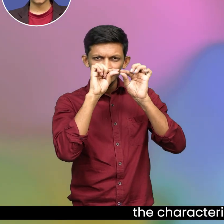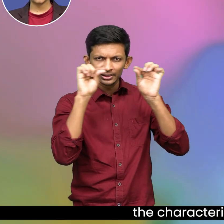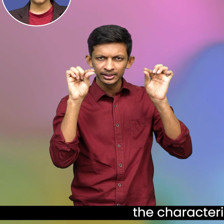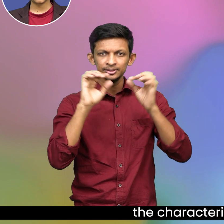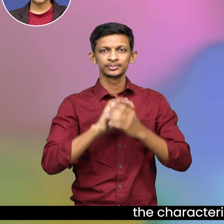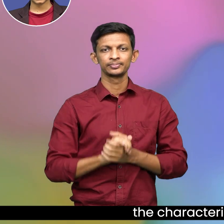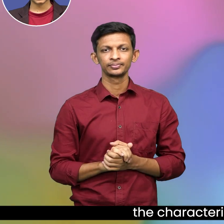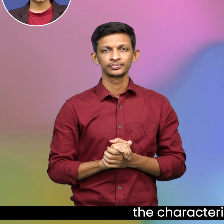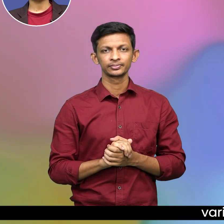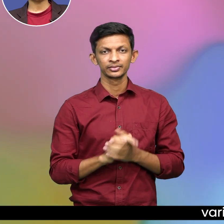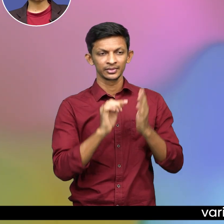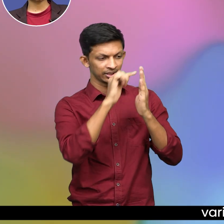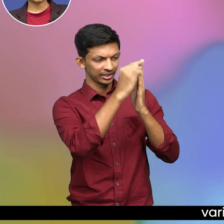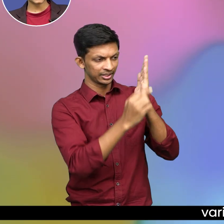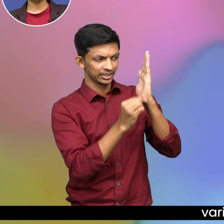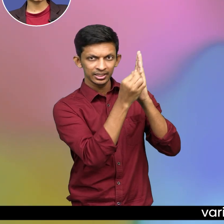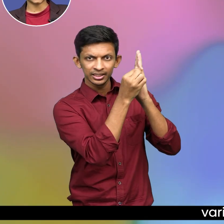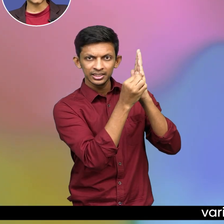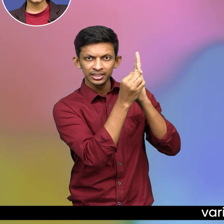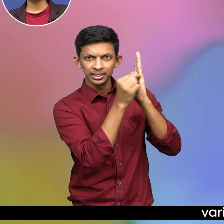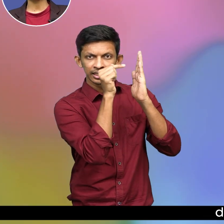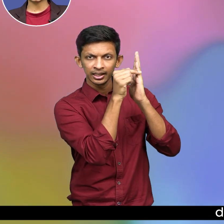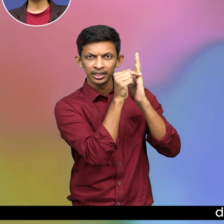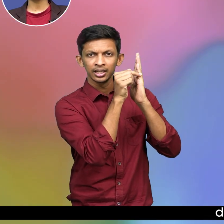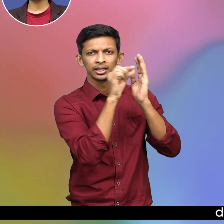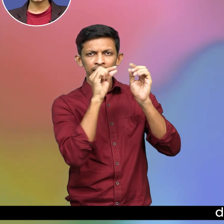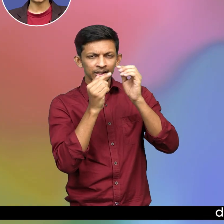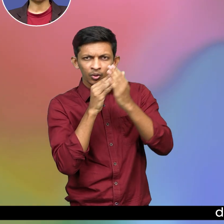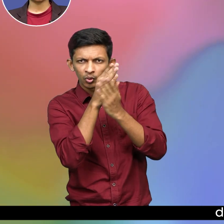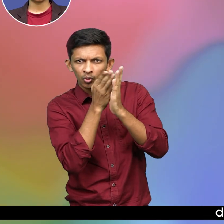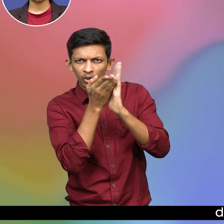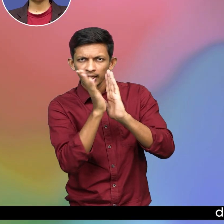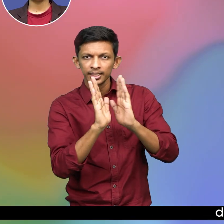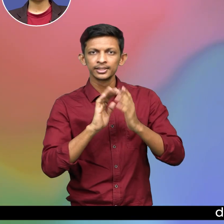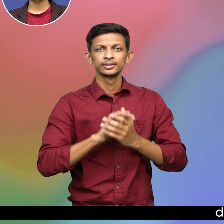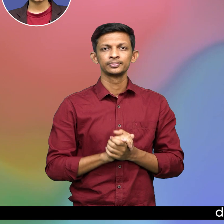tissues, various parts in Dicot stem,